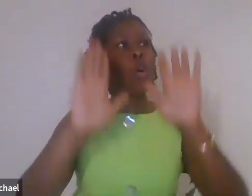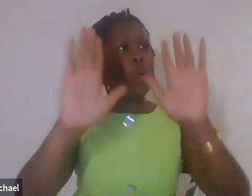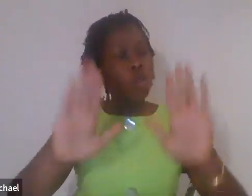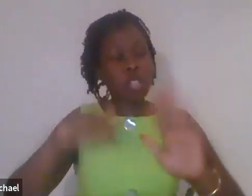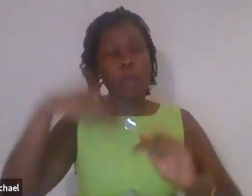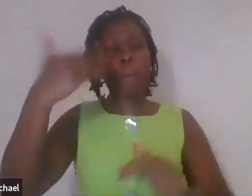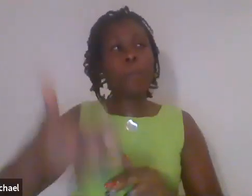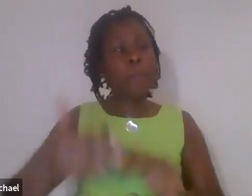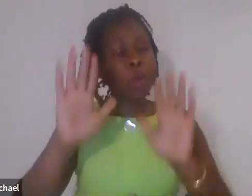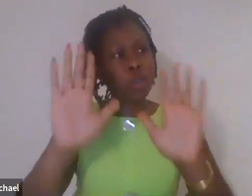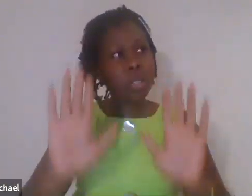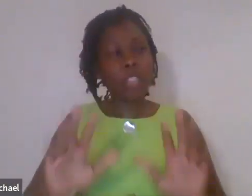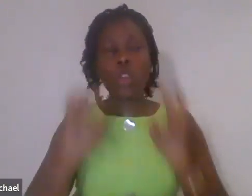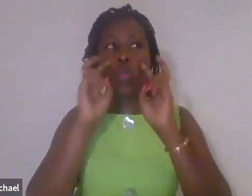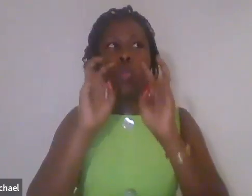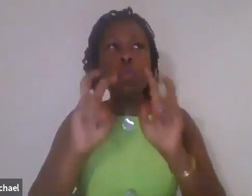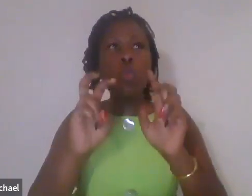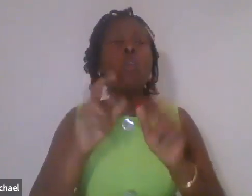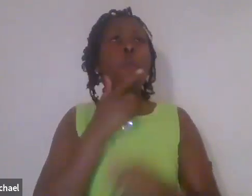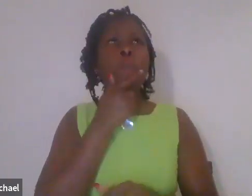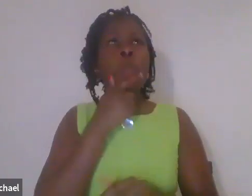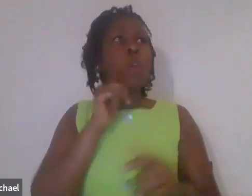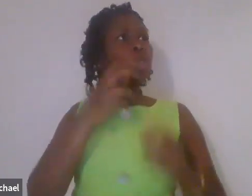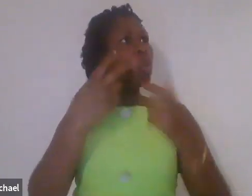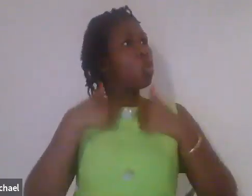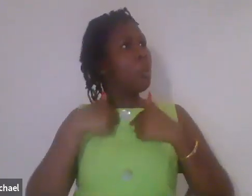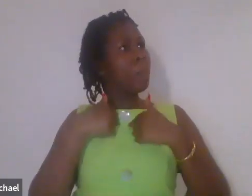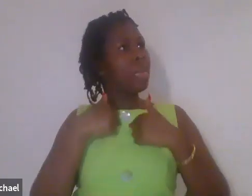But it's always important for you to